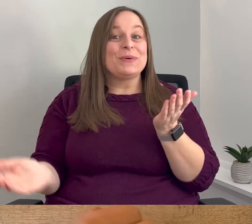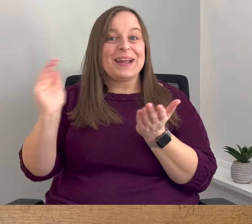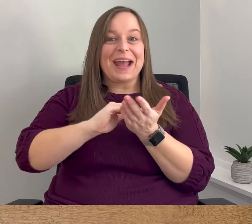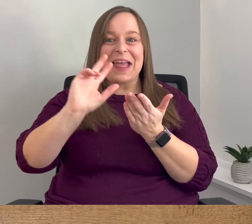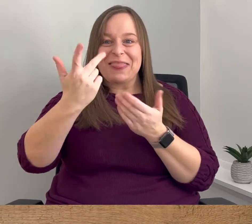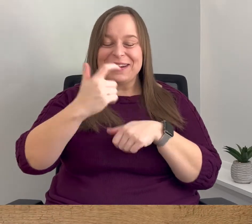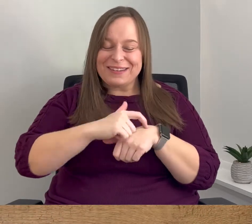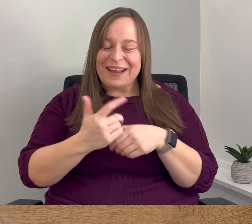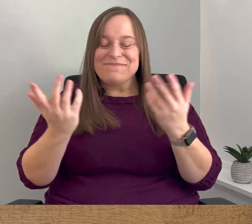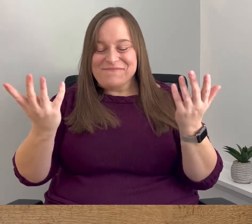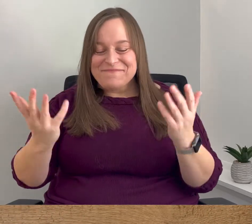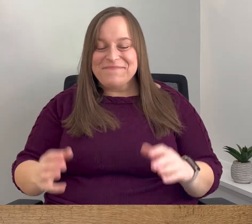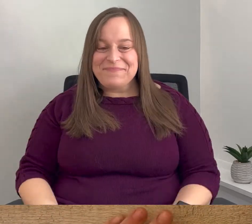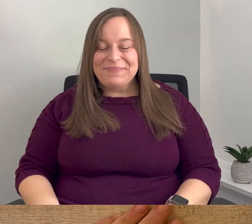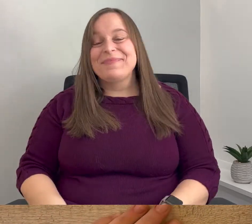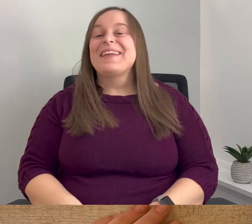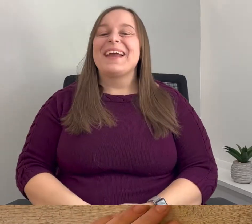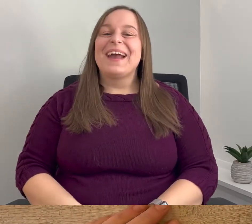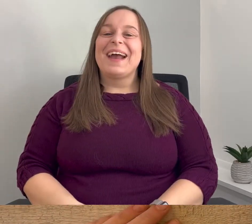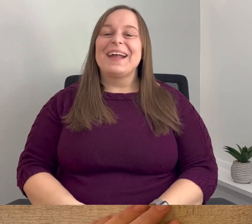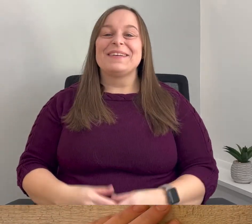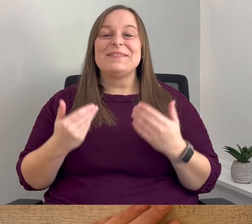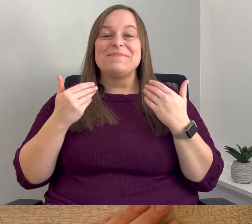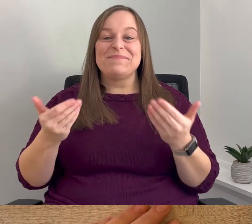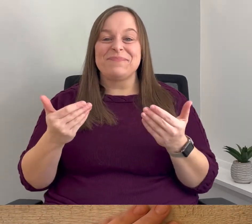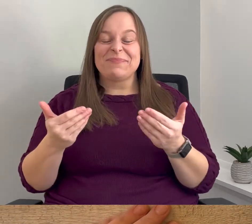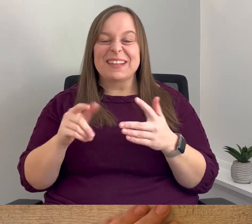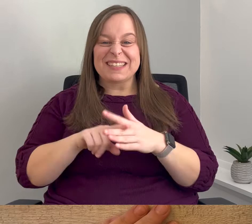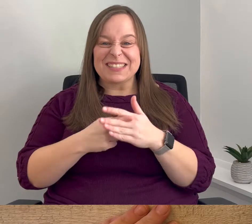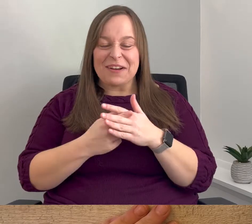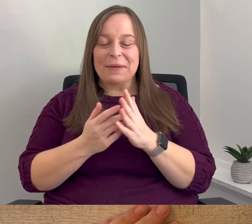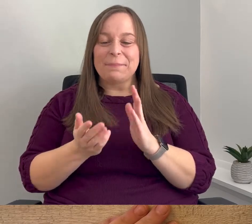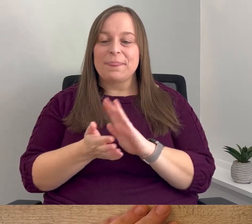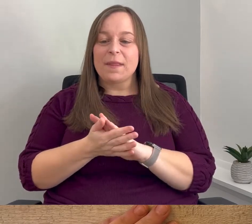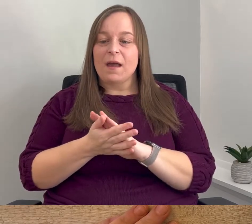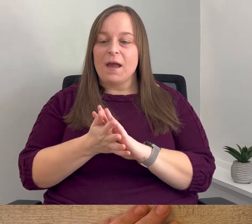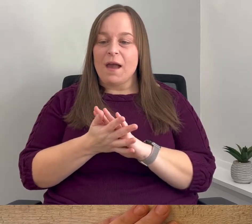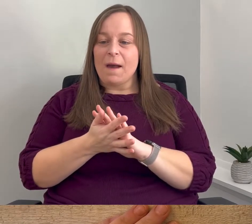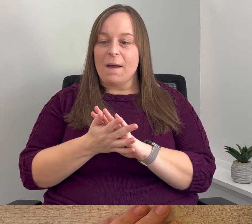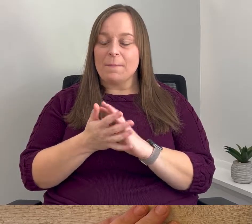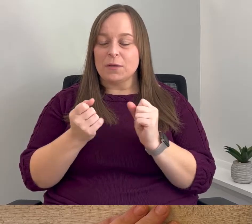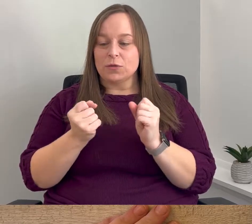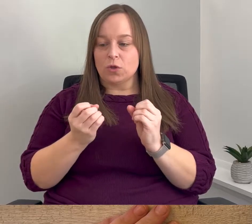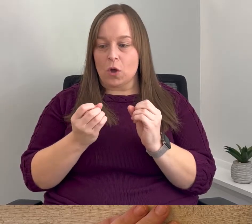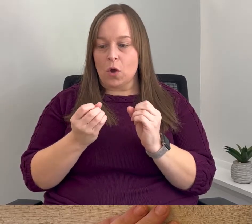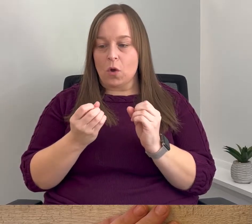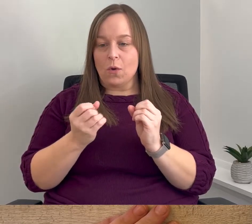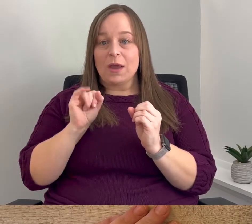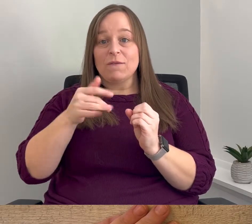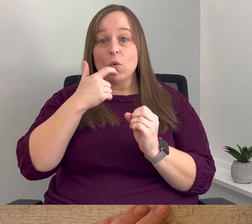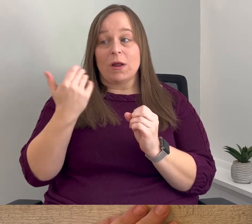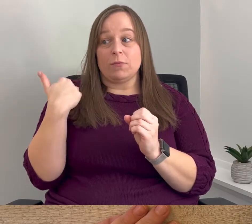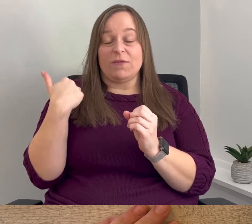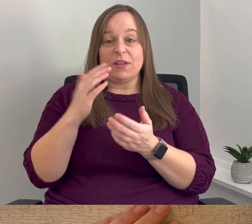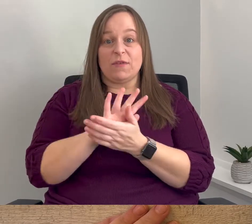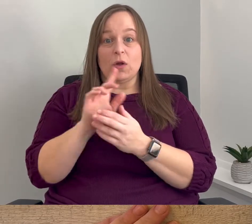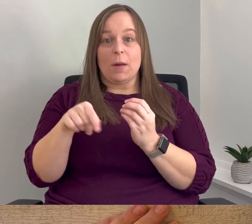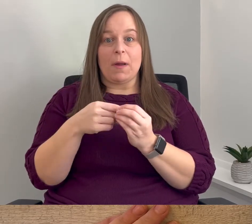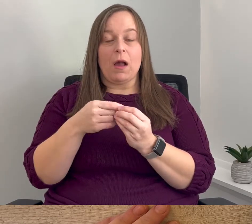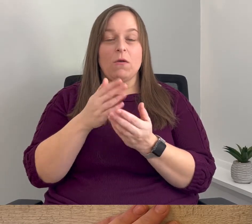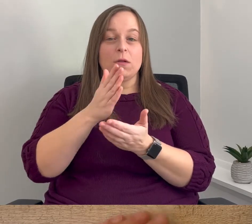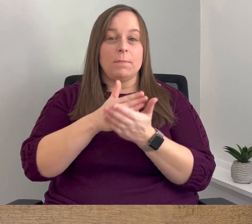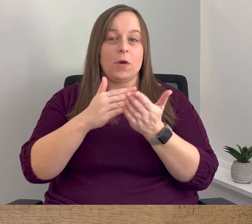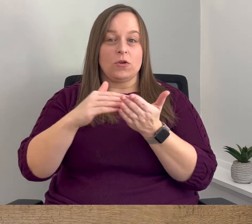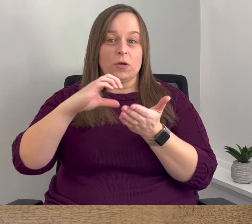post. So I'm redoing the videos again. So let's jump in. So if you